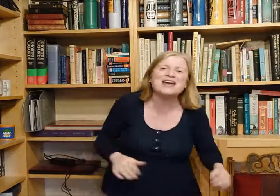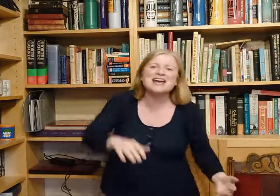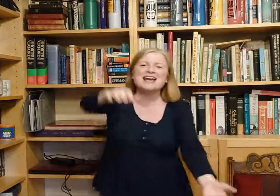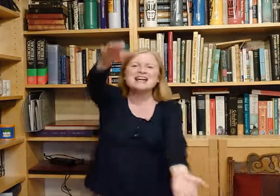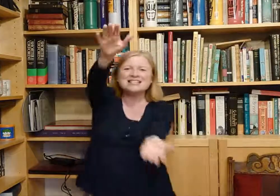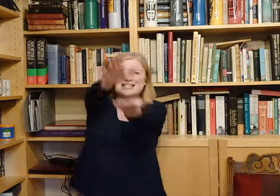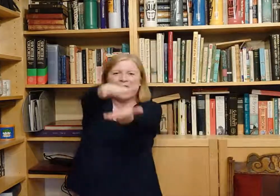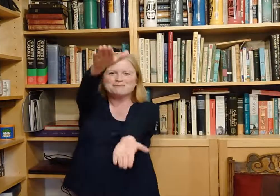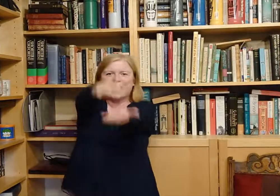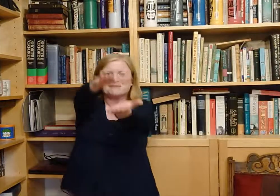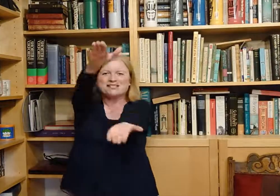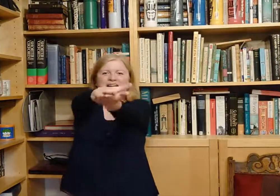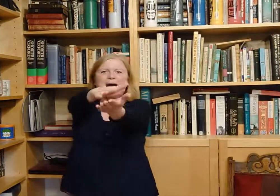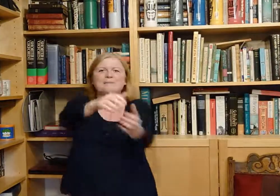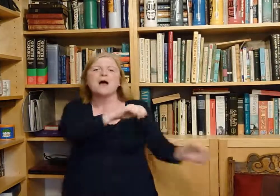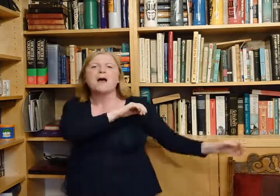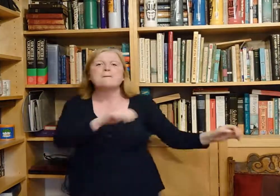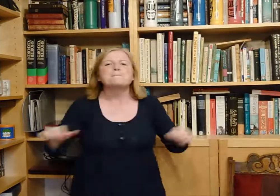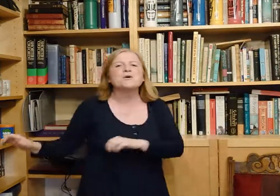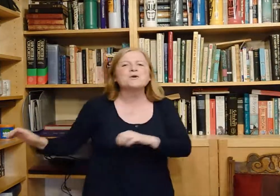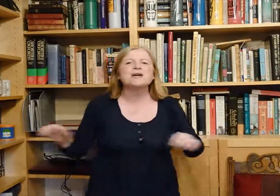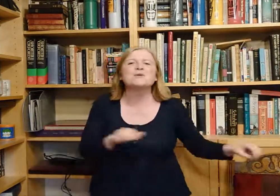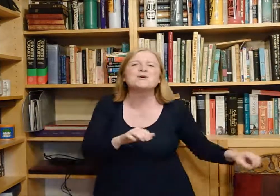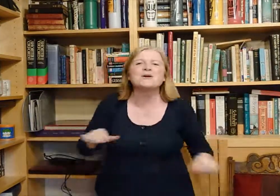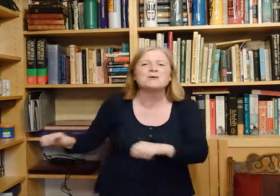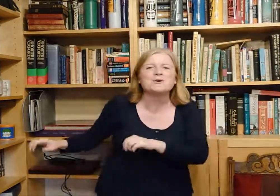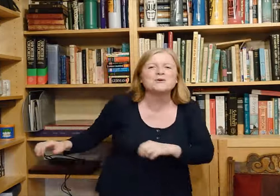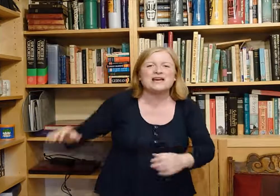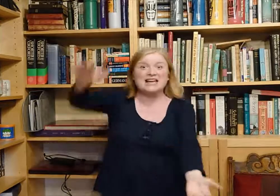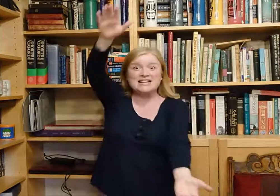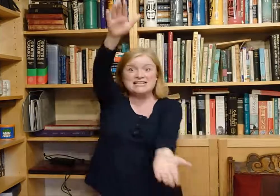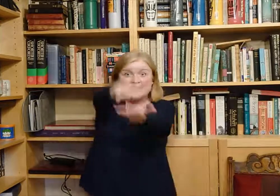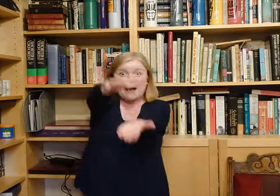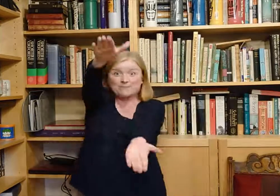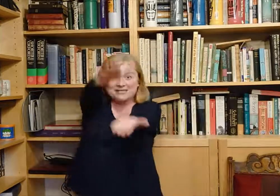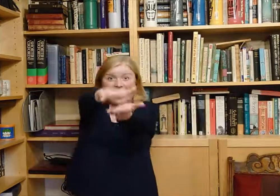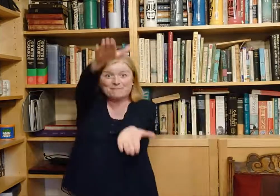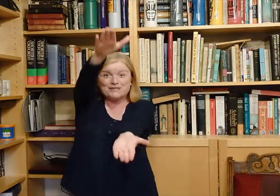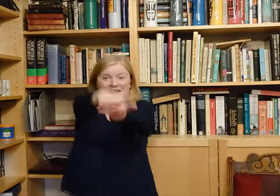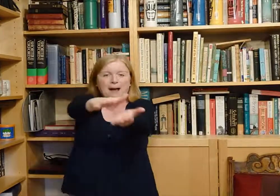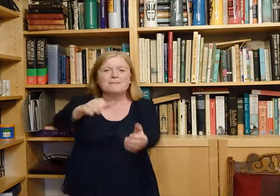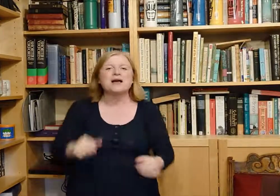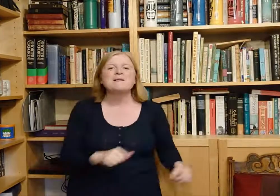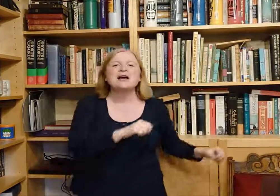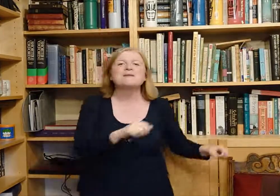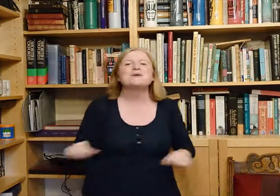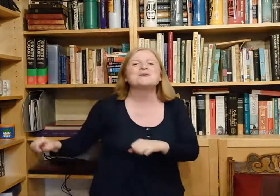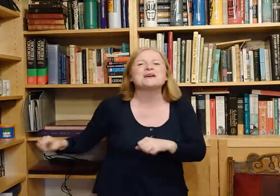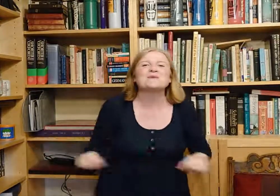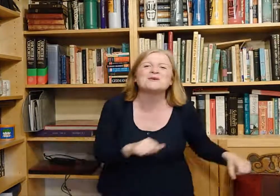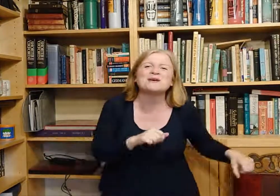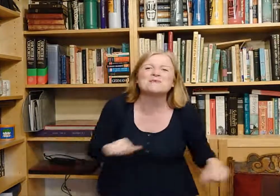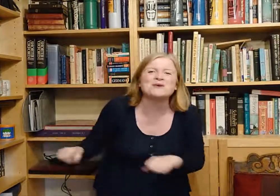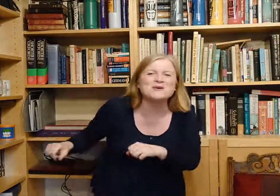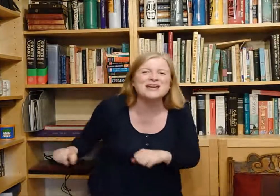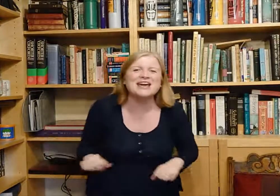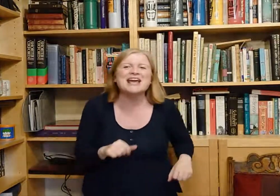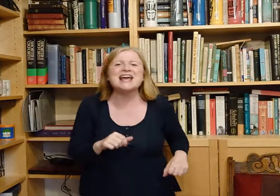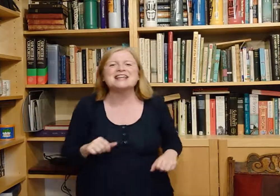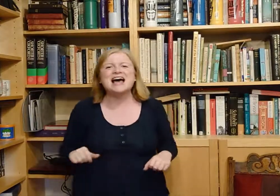woogie, snap, snap, snap, boogie, woogie, woogie, snap, snap, snap, and a boogie, woogie, woogie.